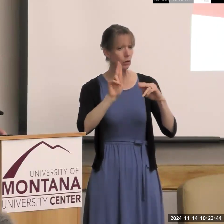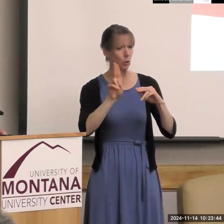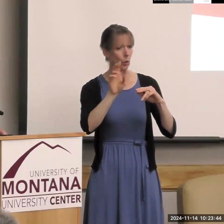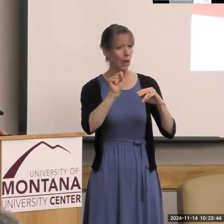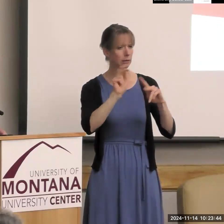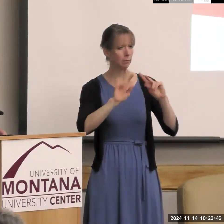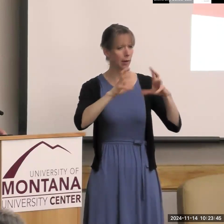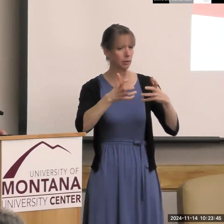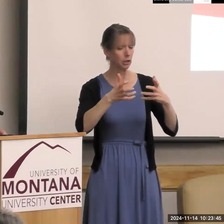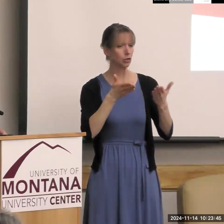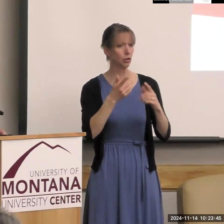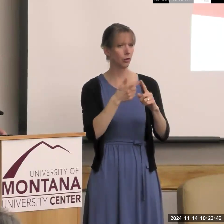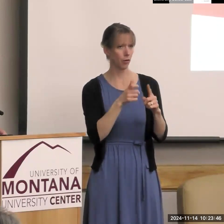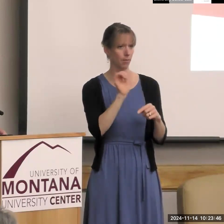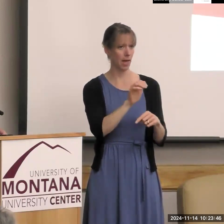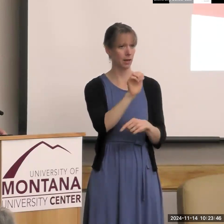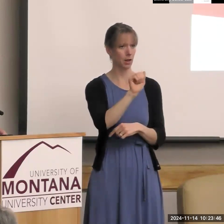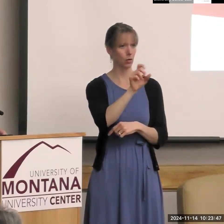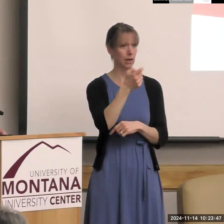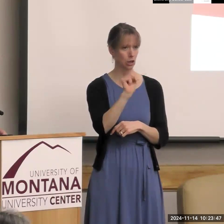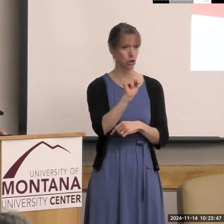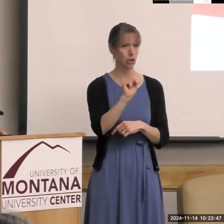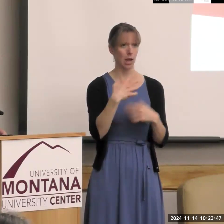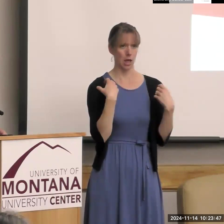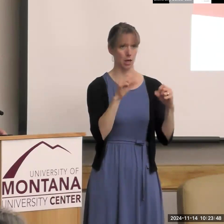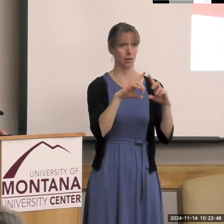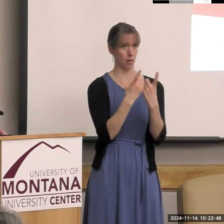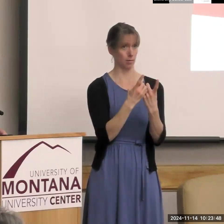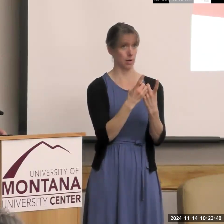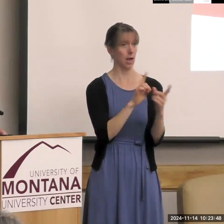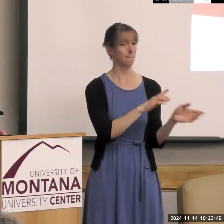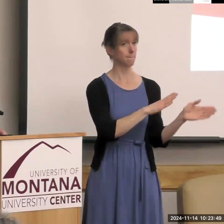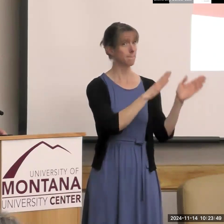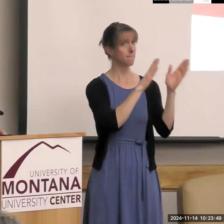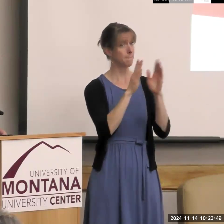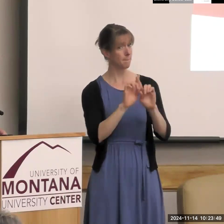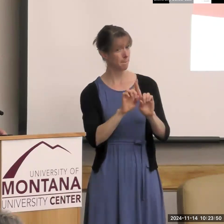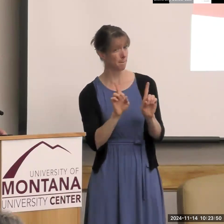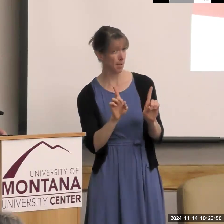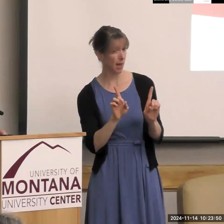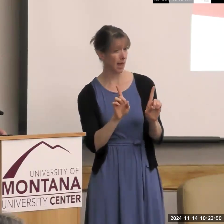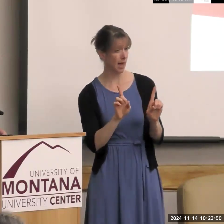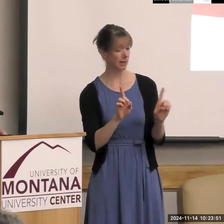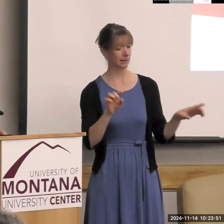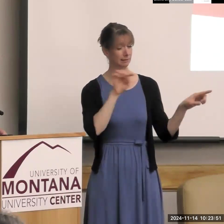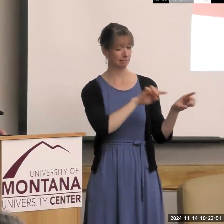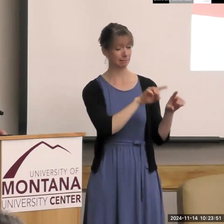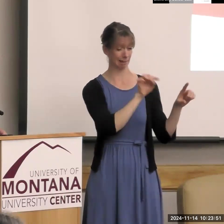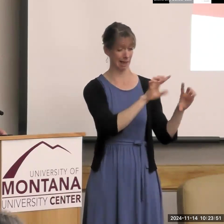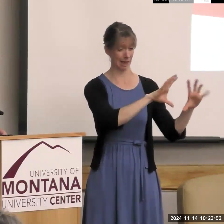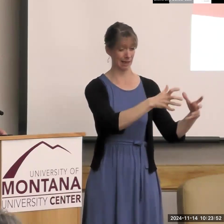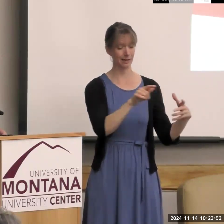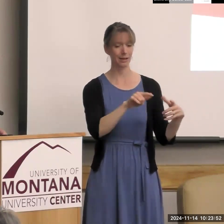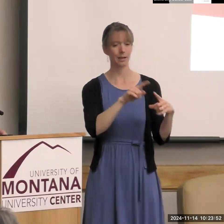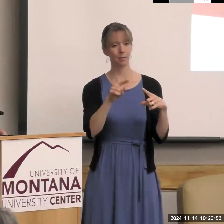served by FAB accredited health departments. But the corollary to that is that those are usually